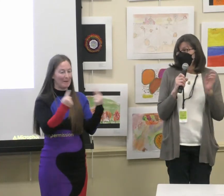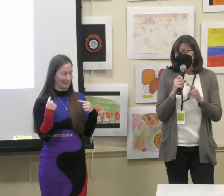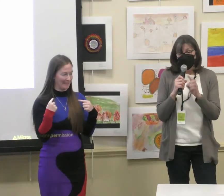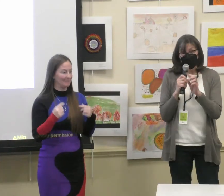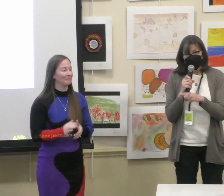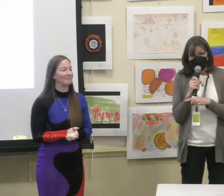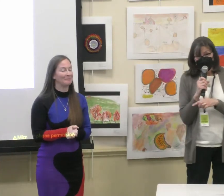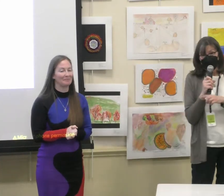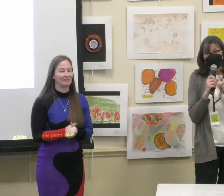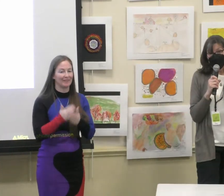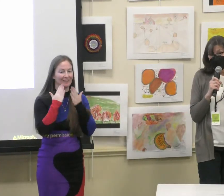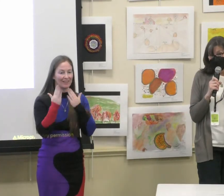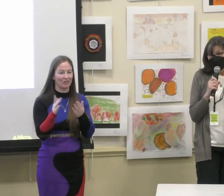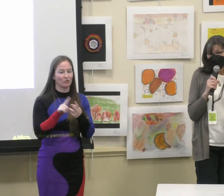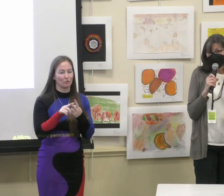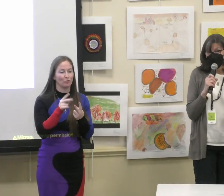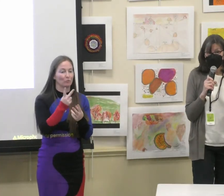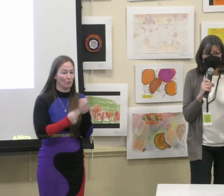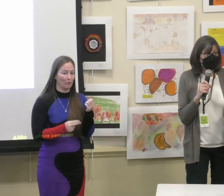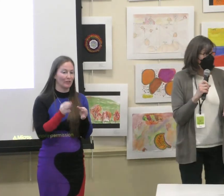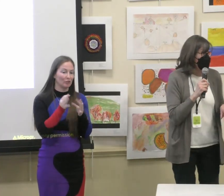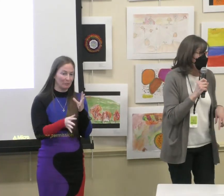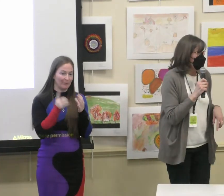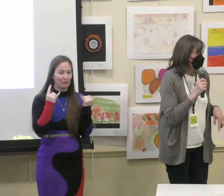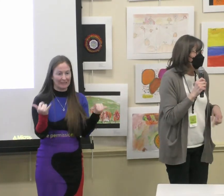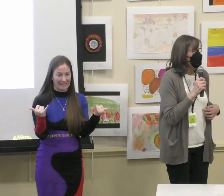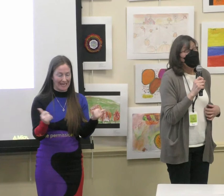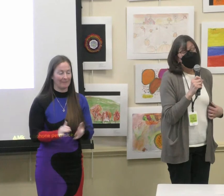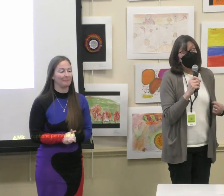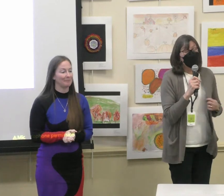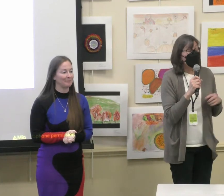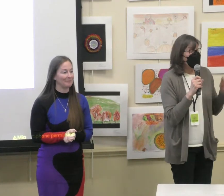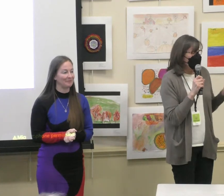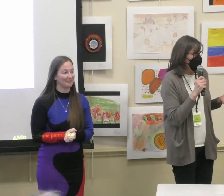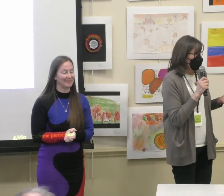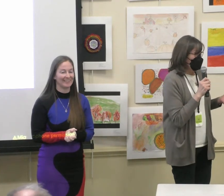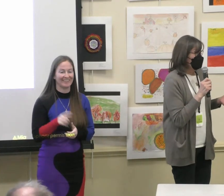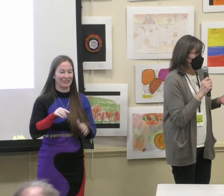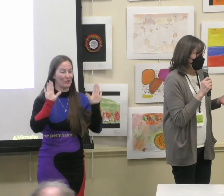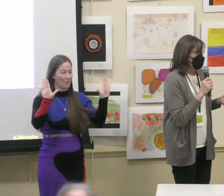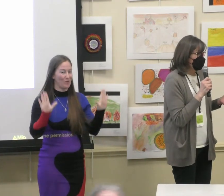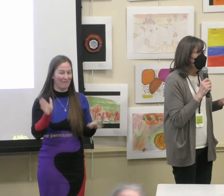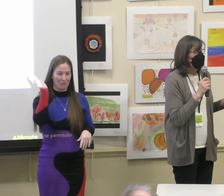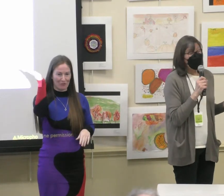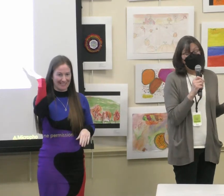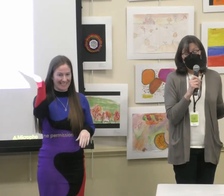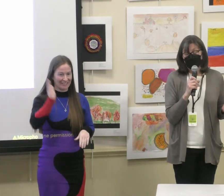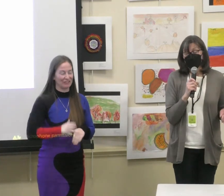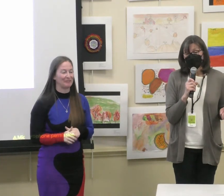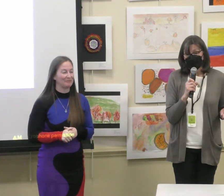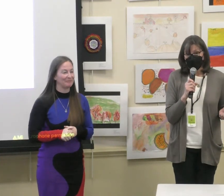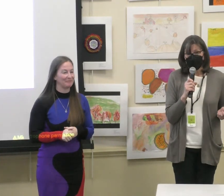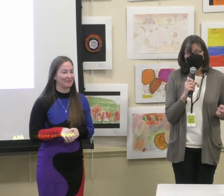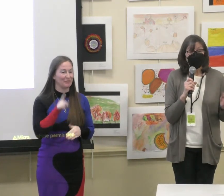Thank you to Leah and Aaron for interpreting tonight. It was a wonderful presentation. We really appreciate it.